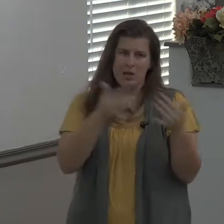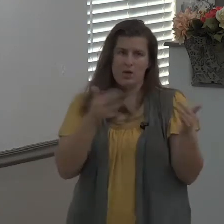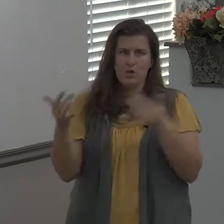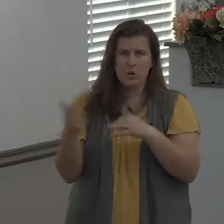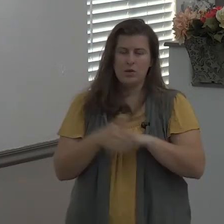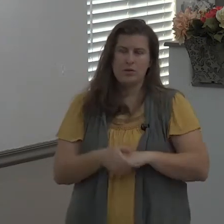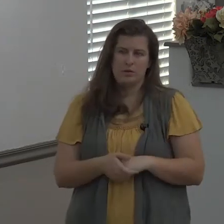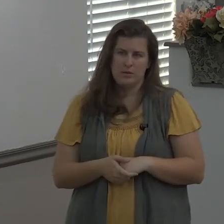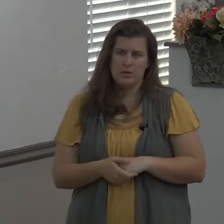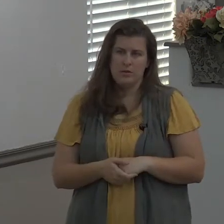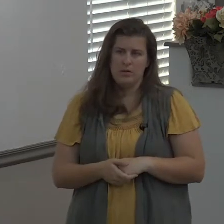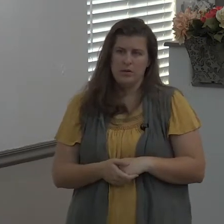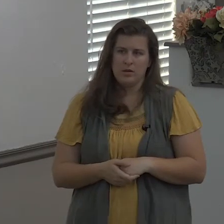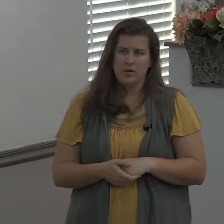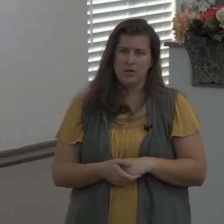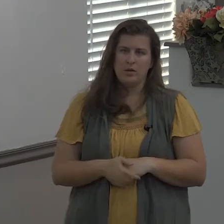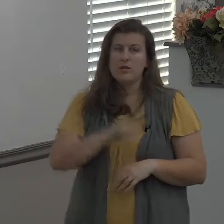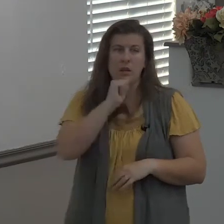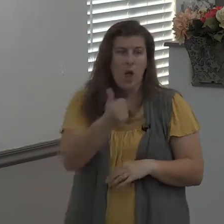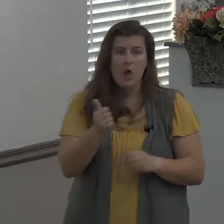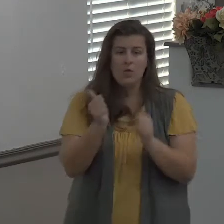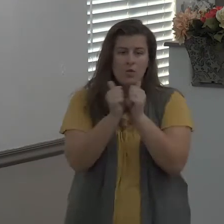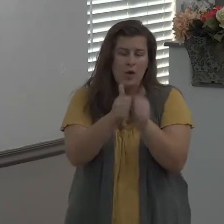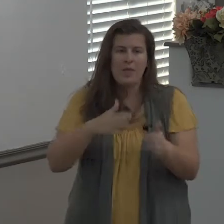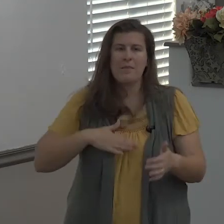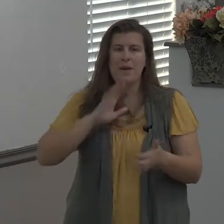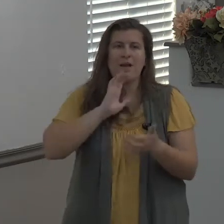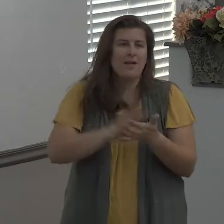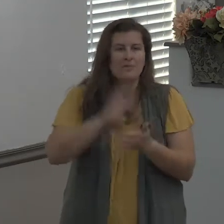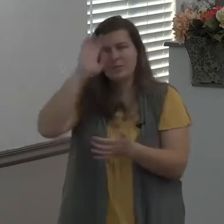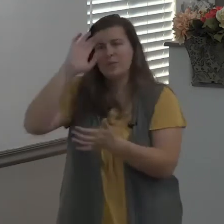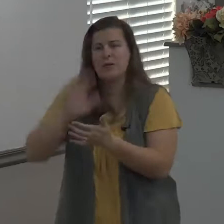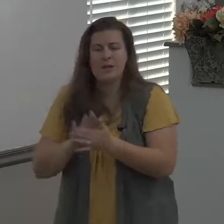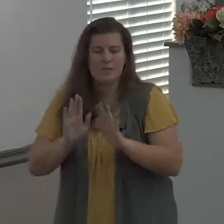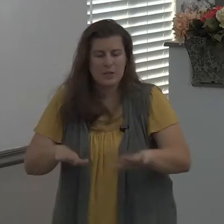will, that's where the real battle is.